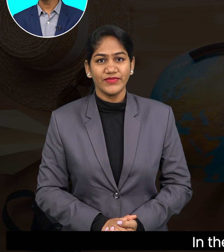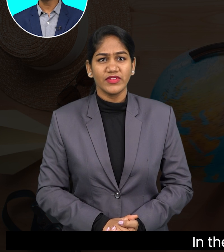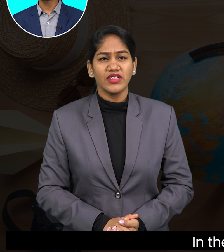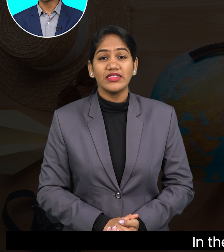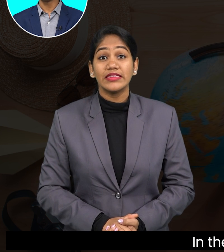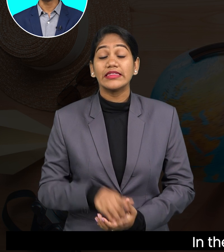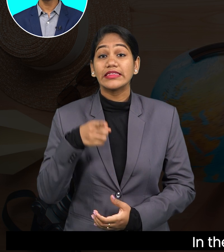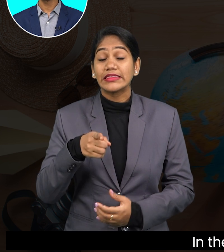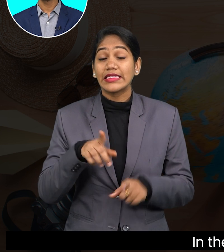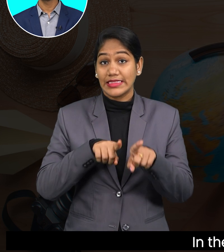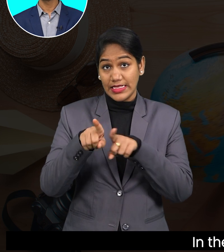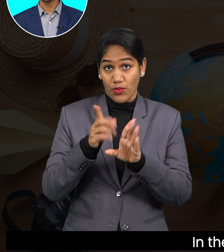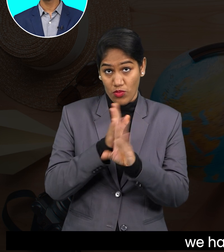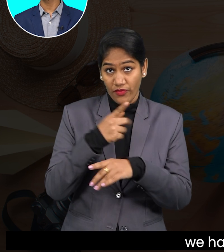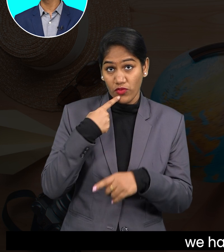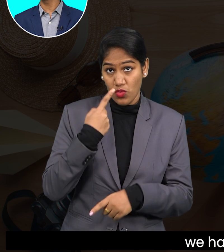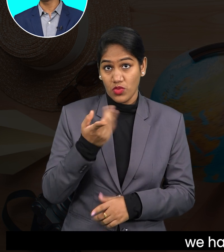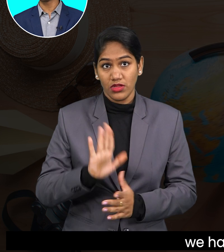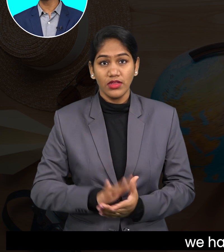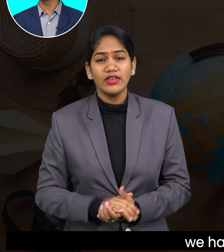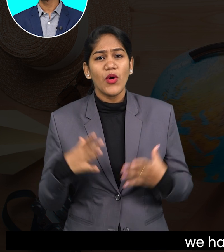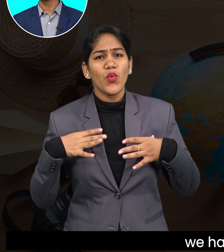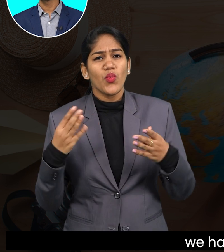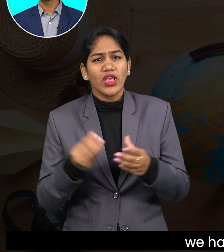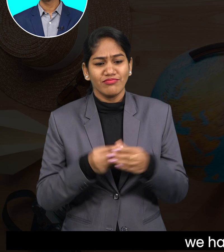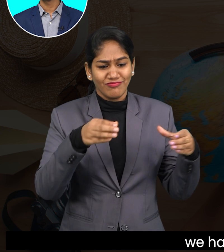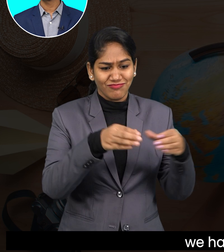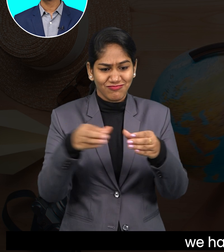In the above examples, we have grouped objects